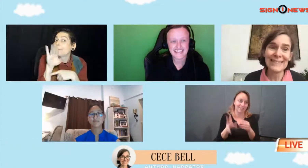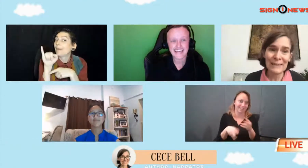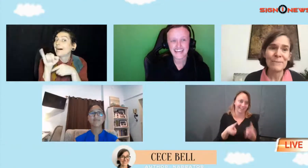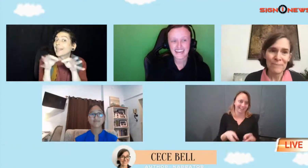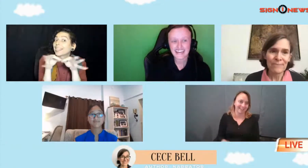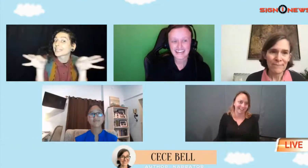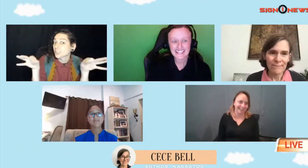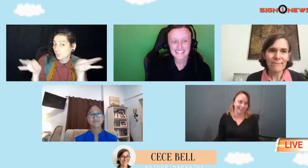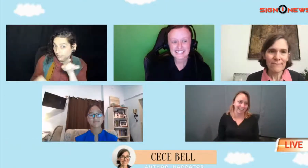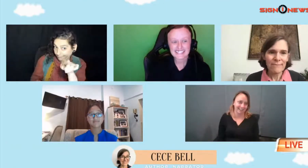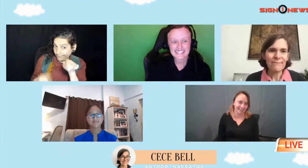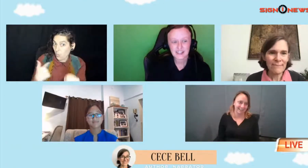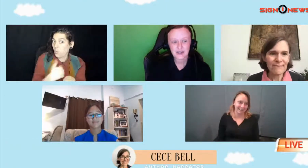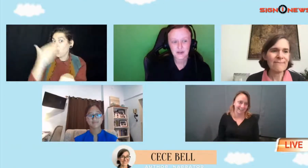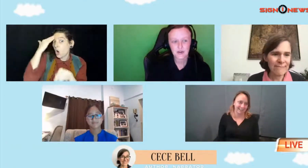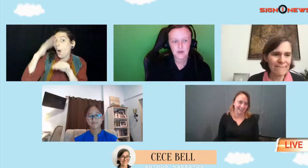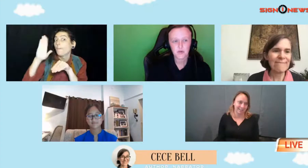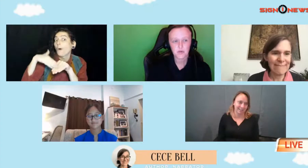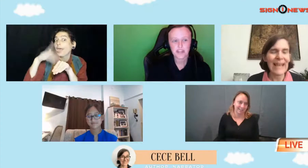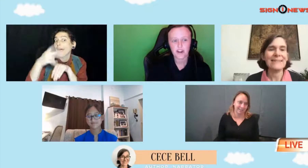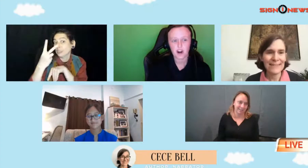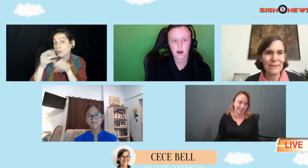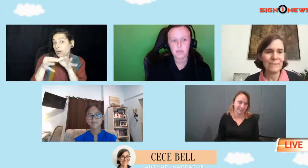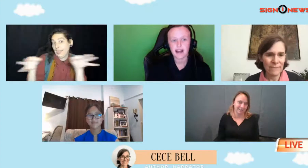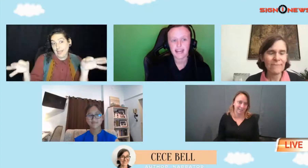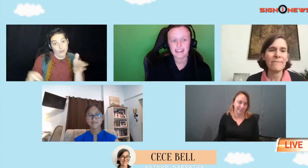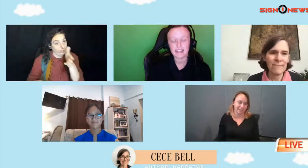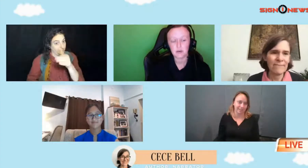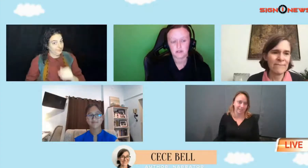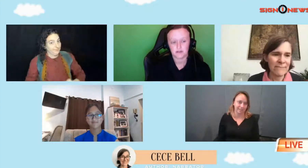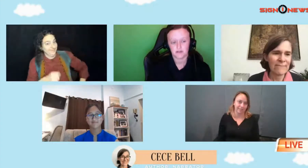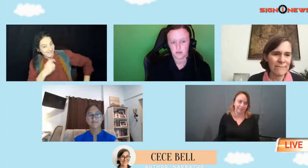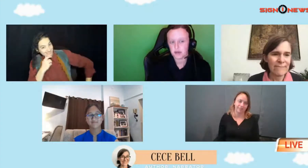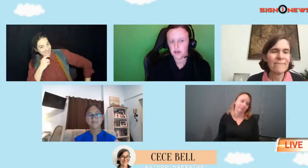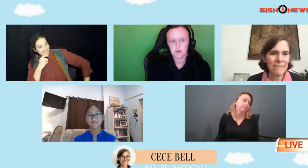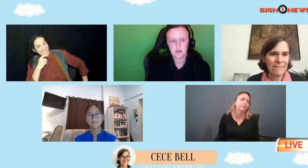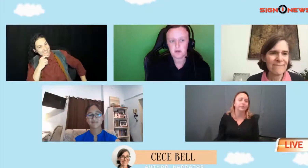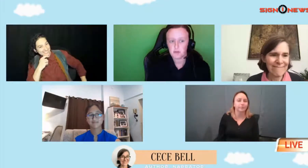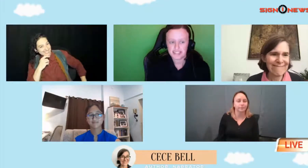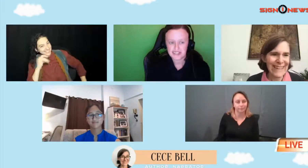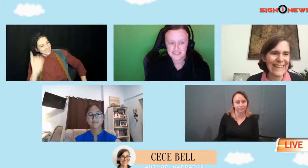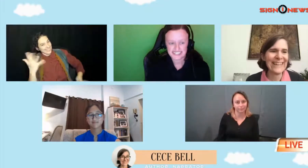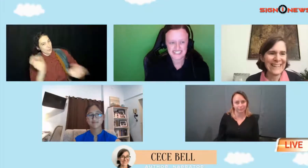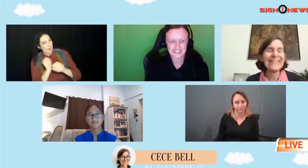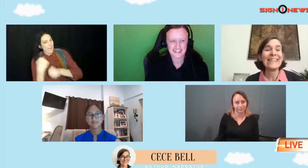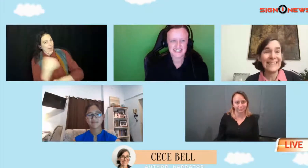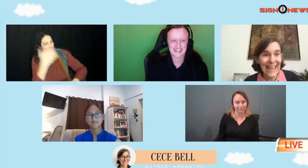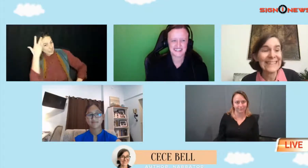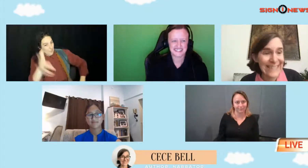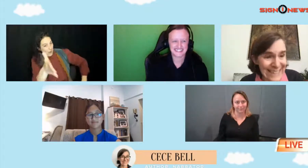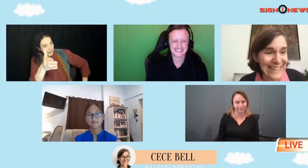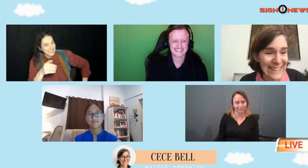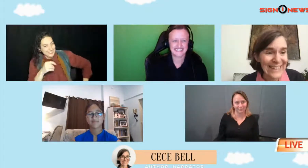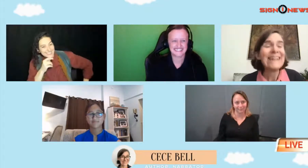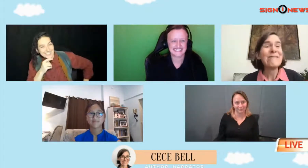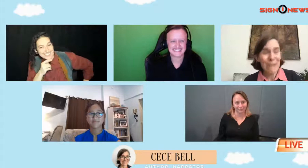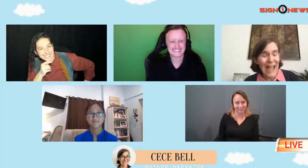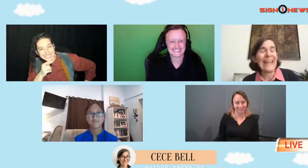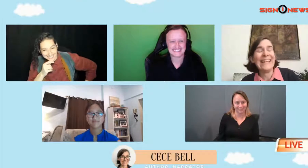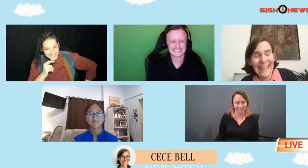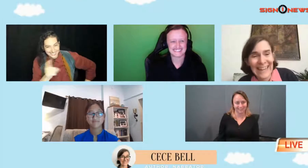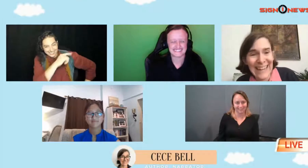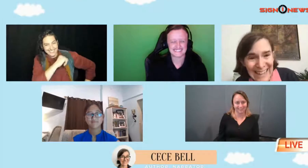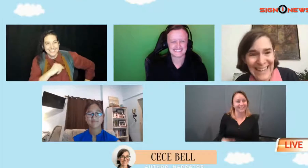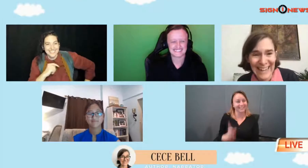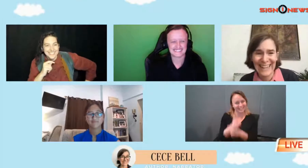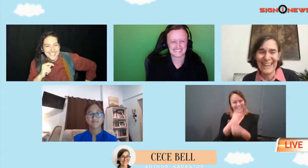Yes. And we are bilingual. We know more than one language. So there you go.